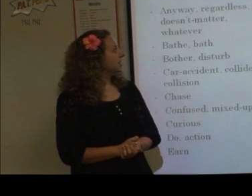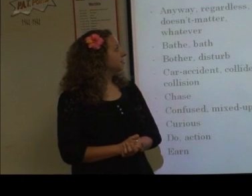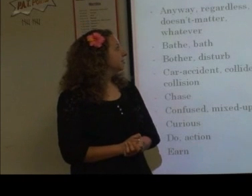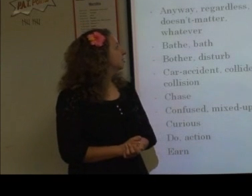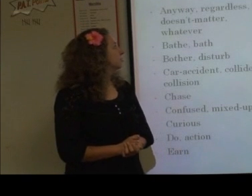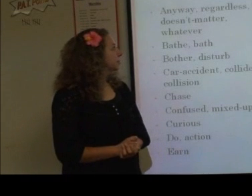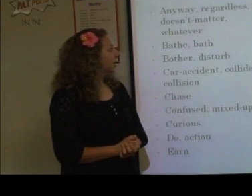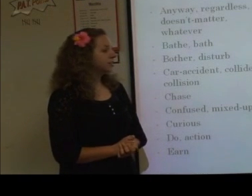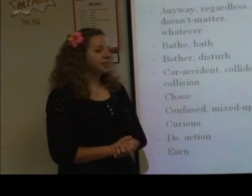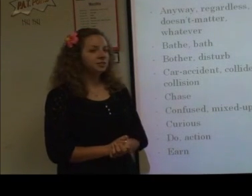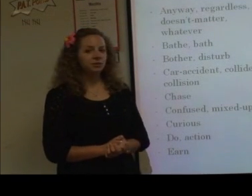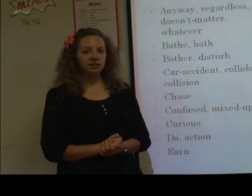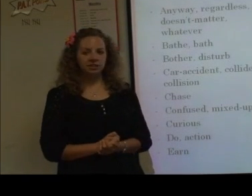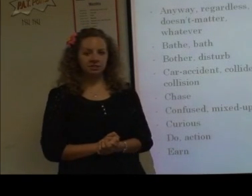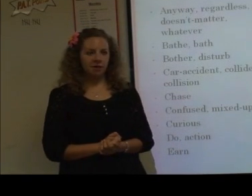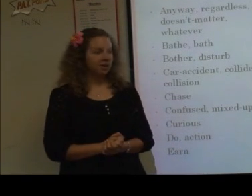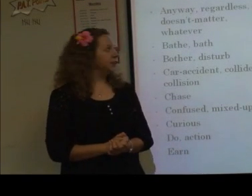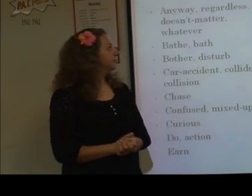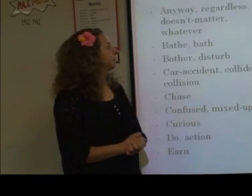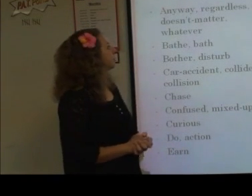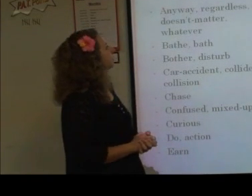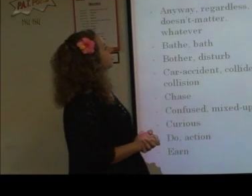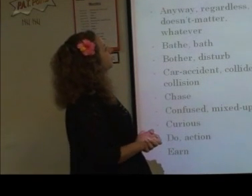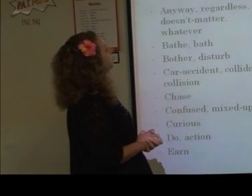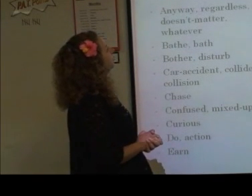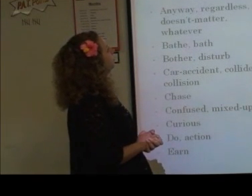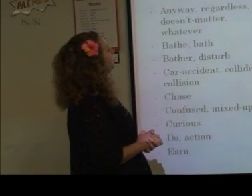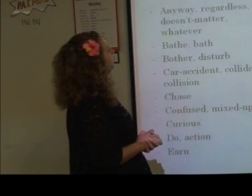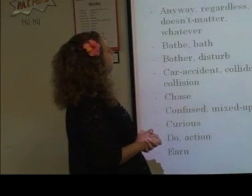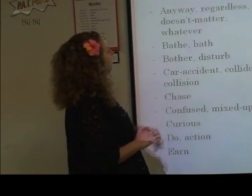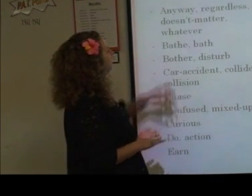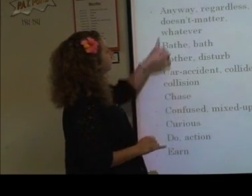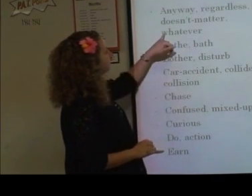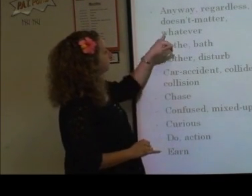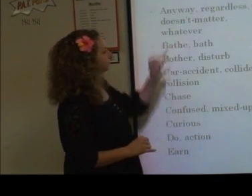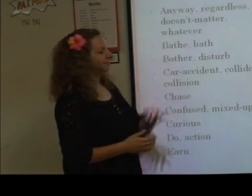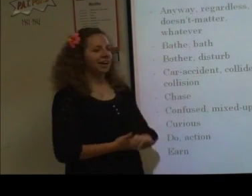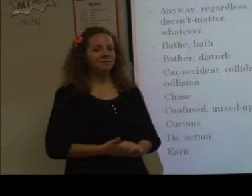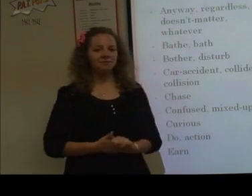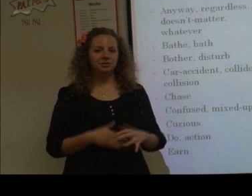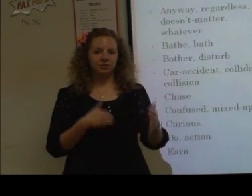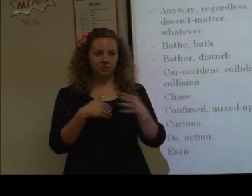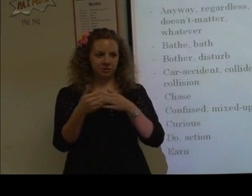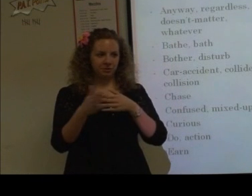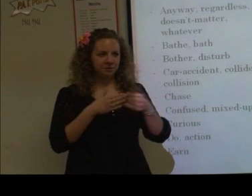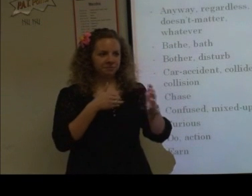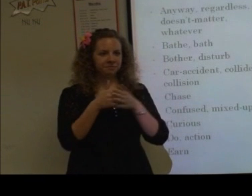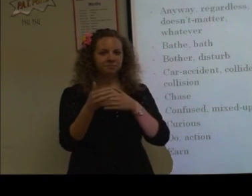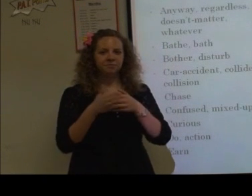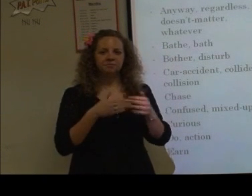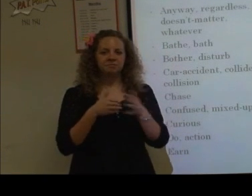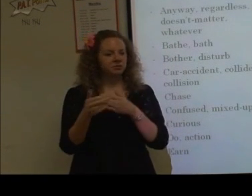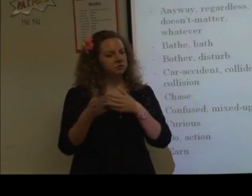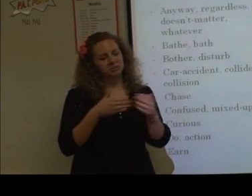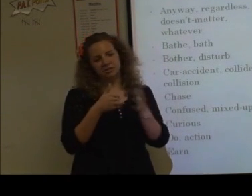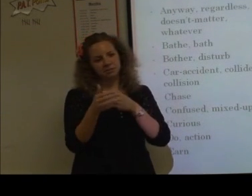anyway, regardless, or it doesn't matter, or whatever. Okay, so this one doesn't